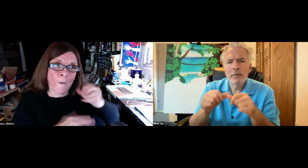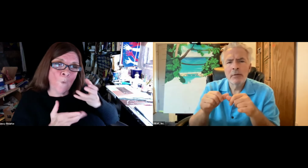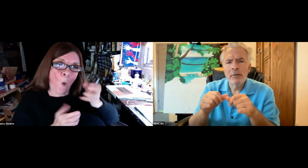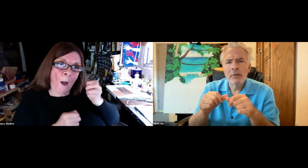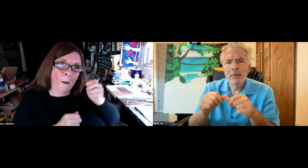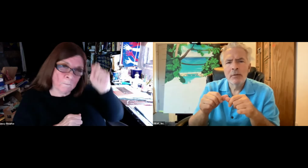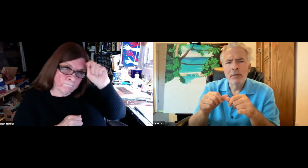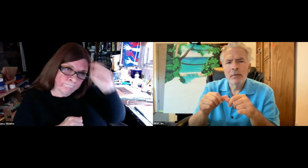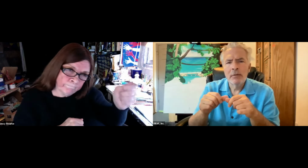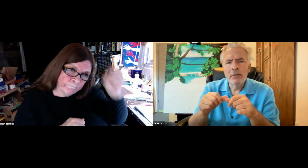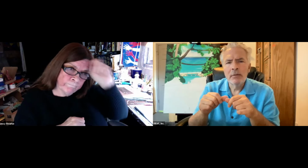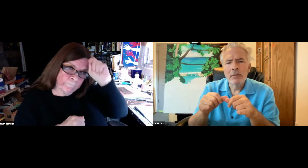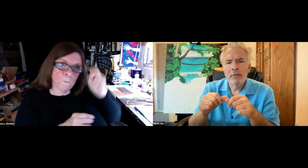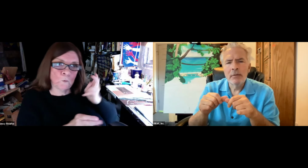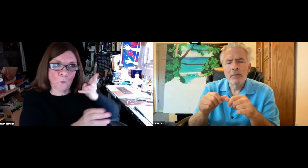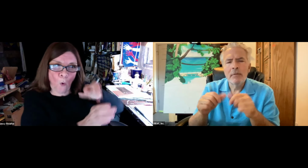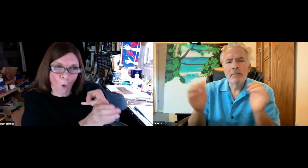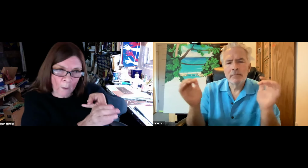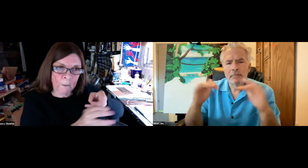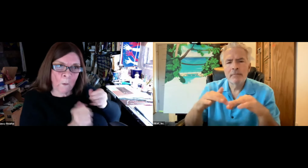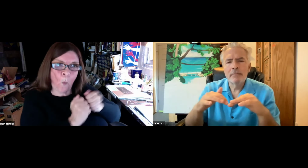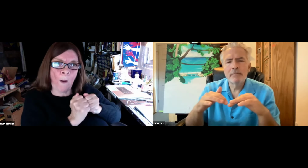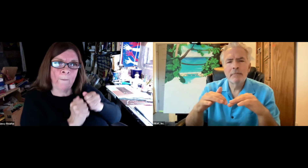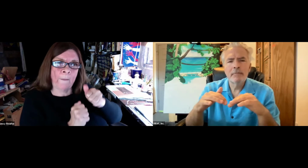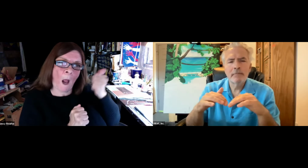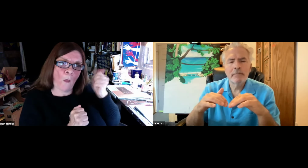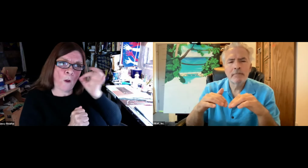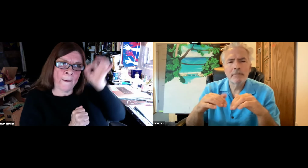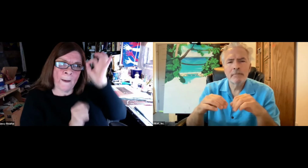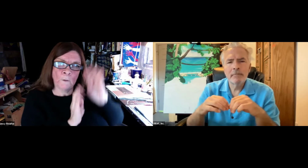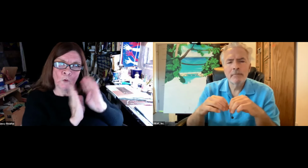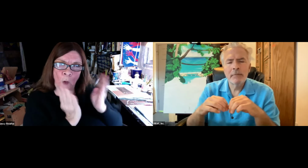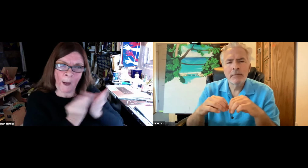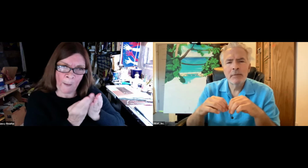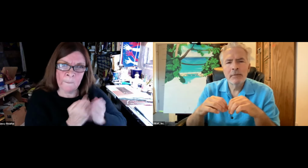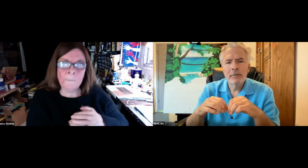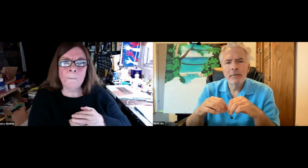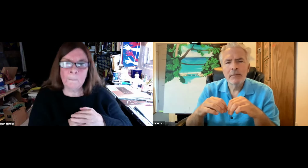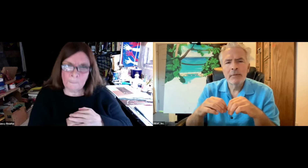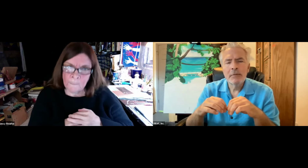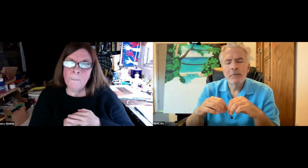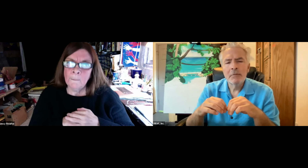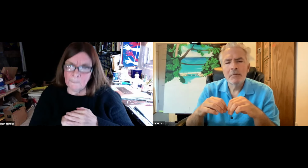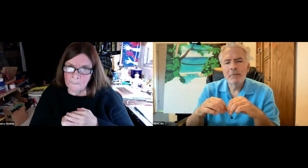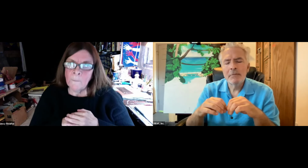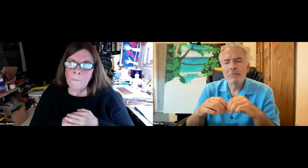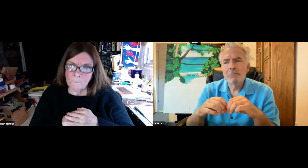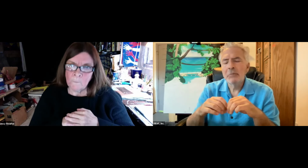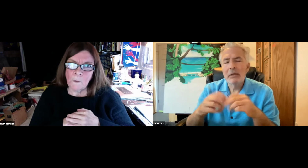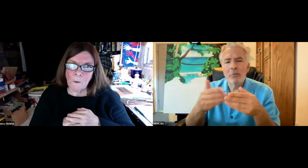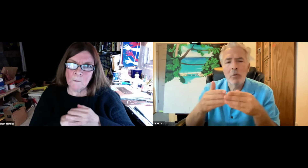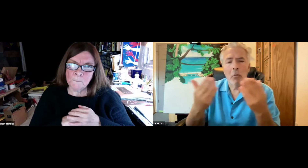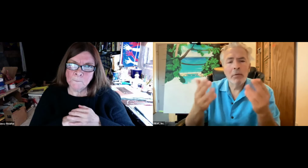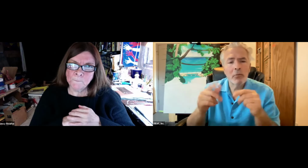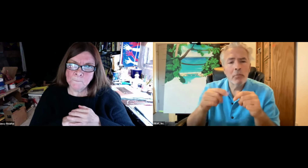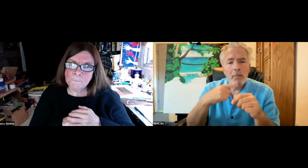And it's, it's, permanent location, correct? Yes, but here's the thing. If you want to visit on August 30th, you'll